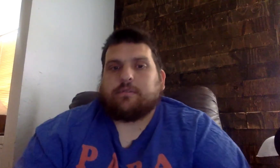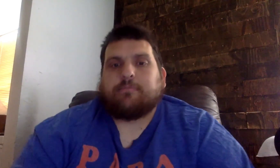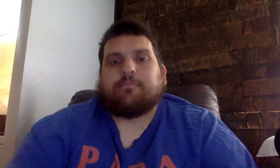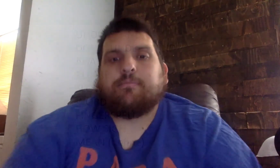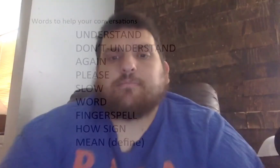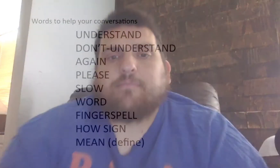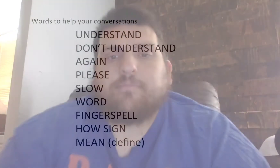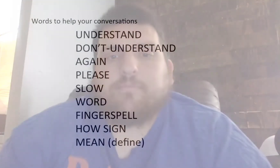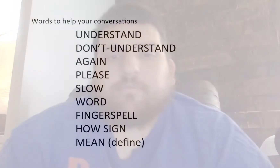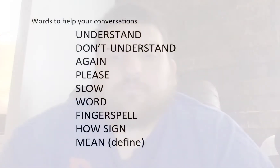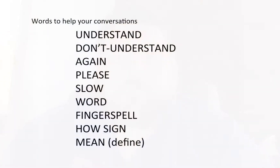and.